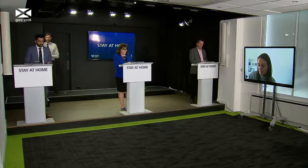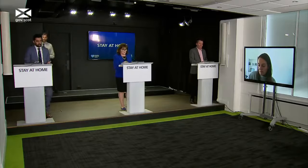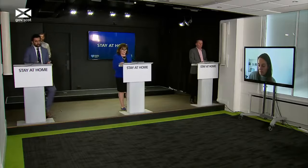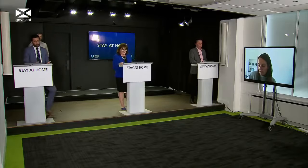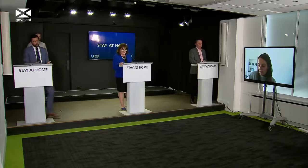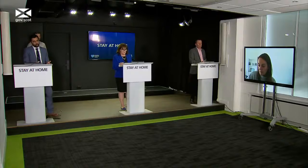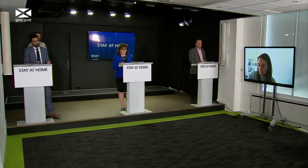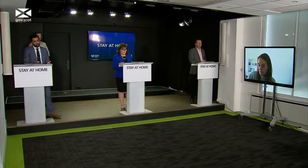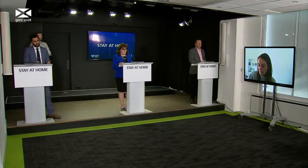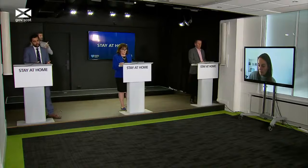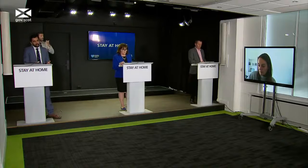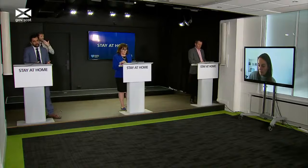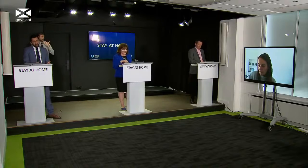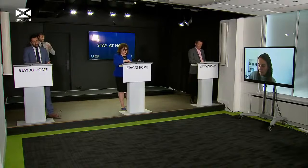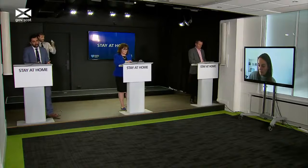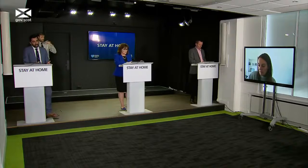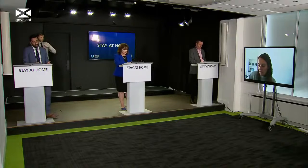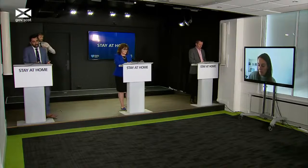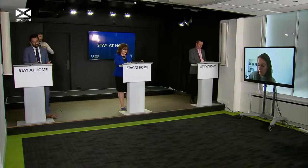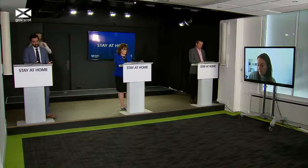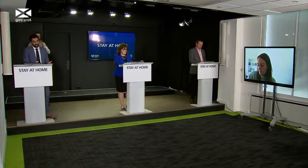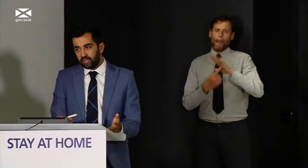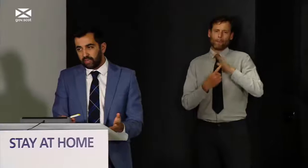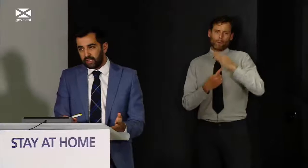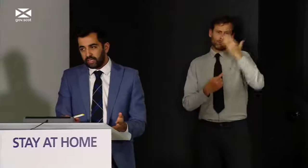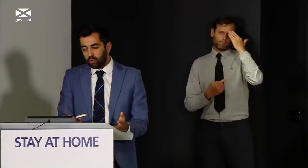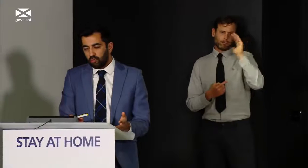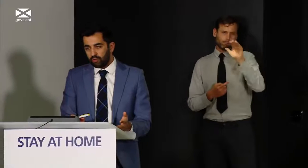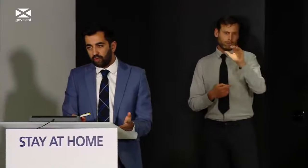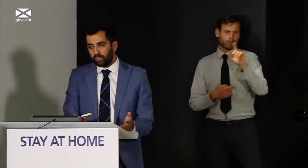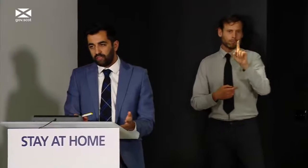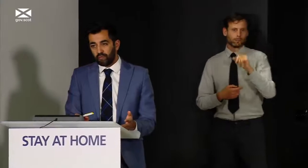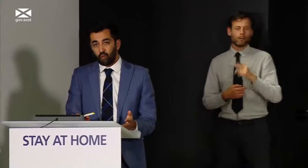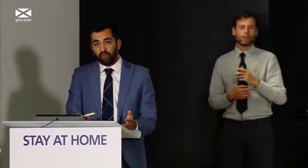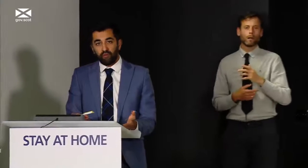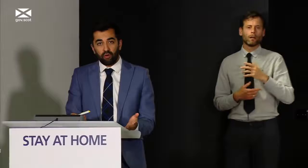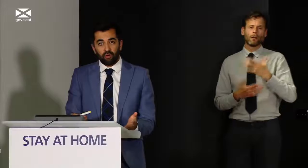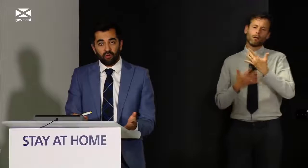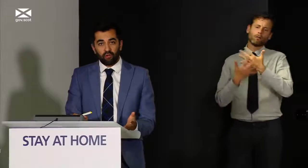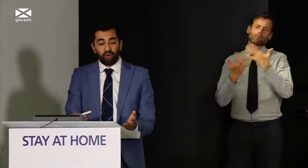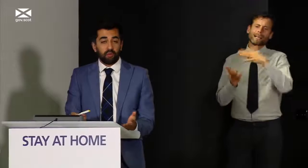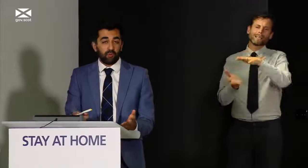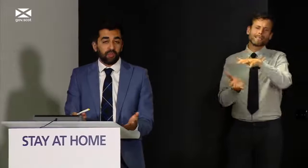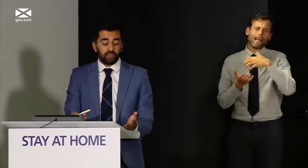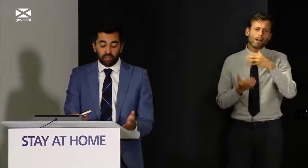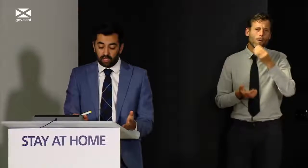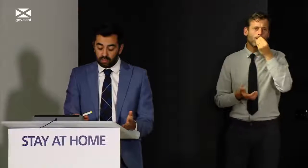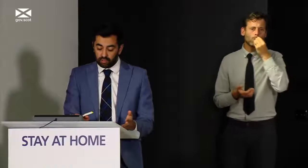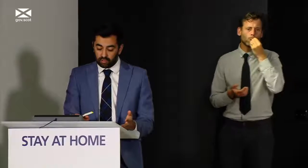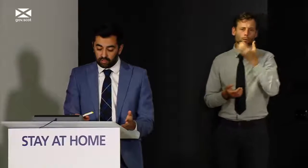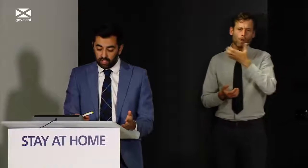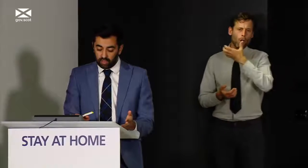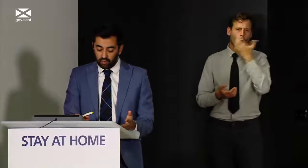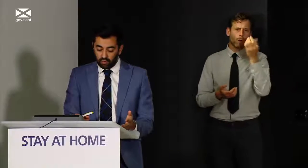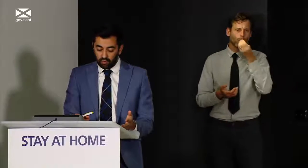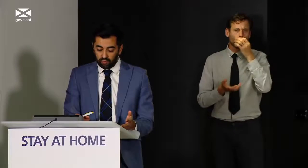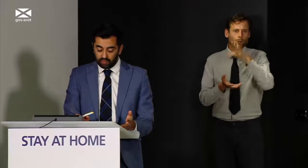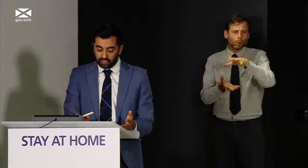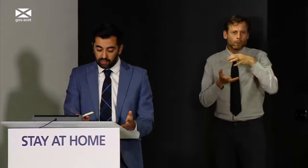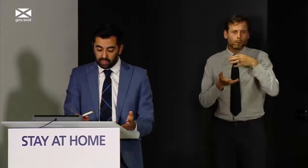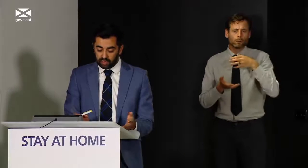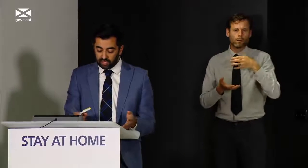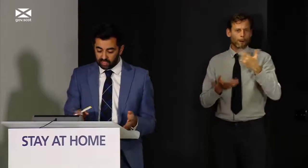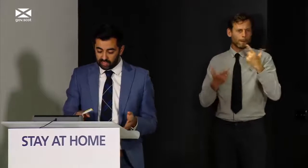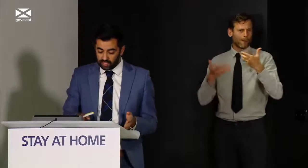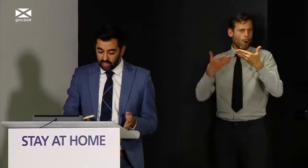for the question. So I suppose important to remember that a number of takeaways and hot food outlets have been open for a number of months because of